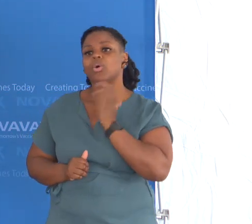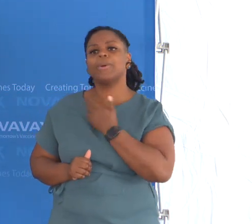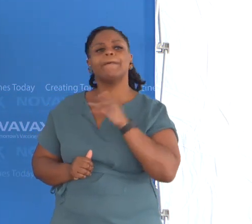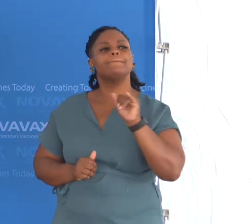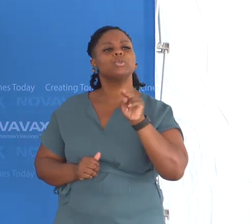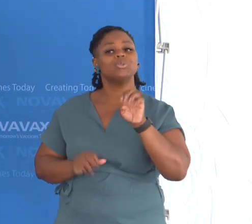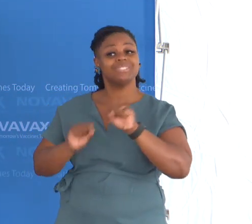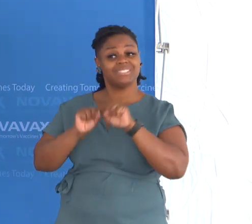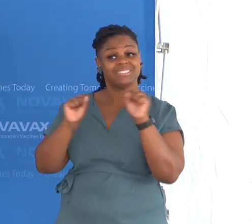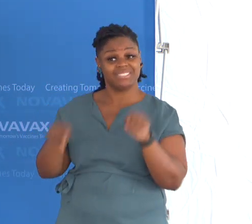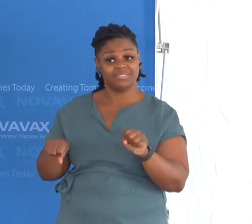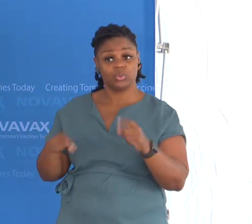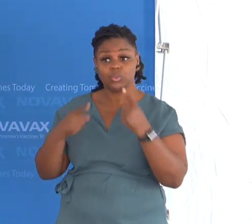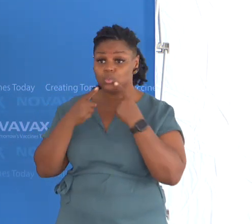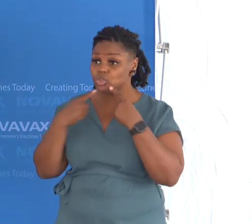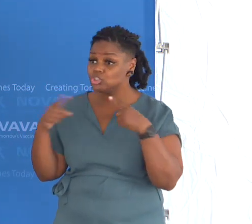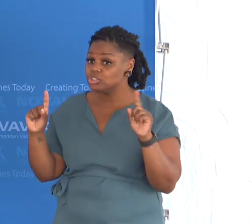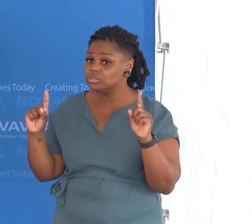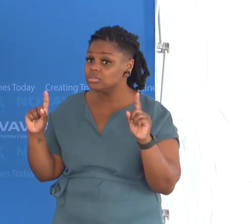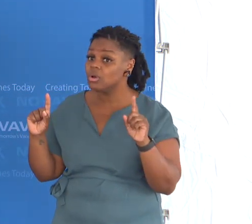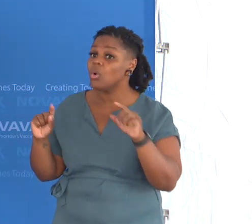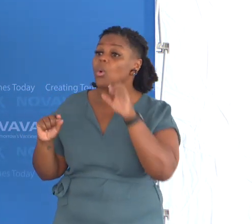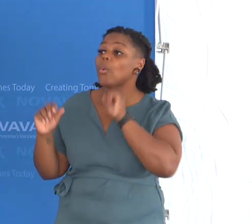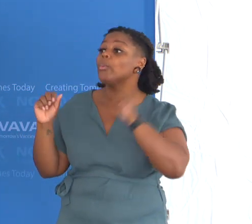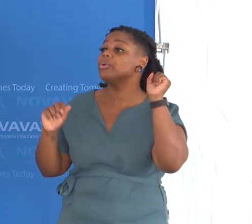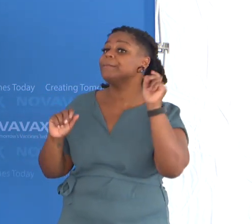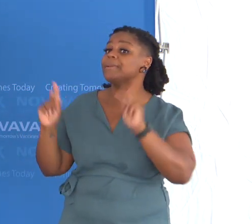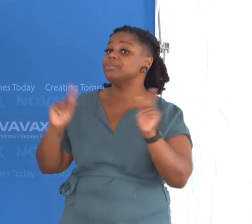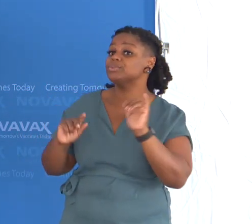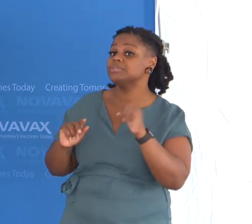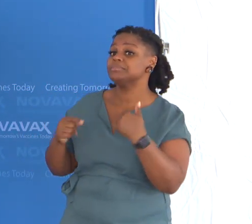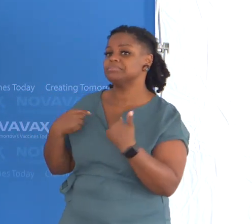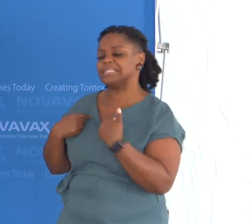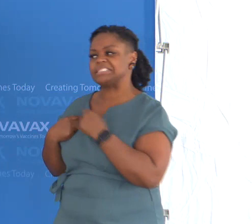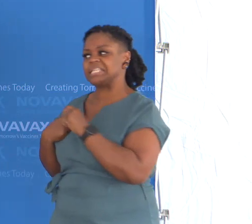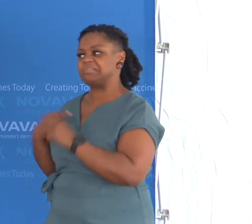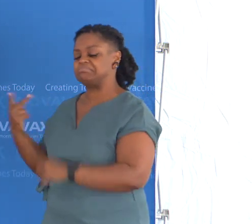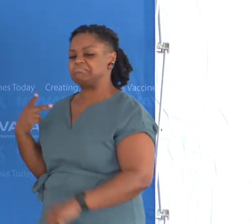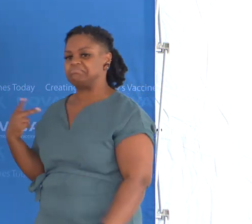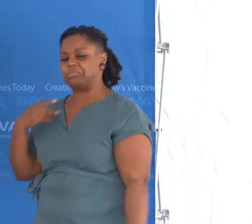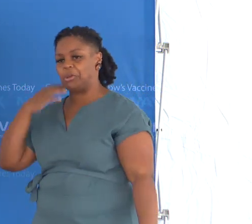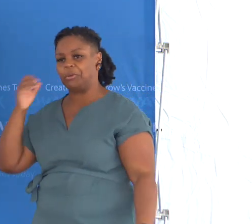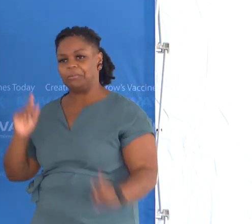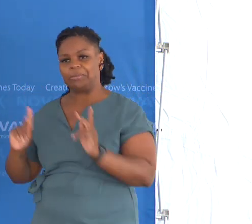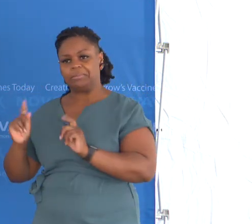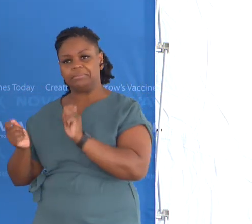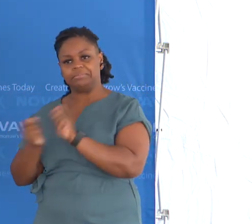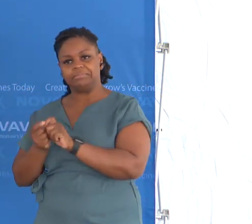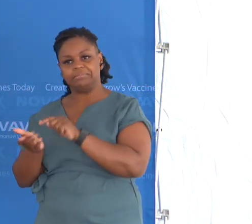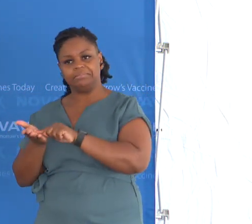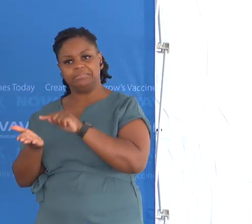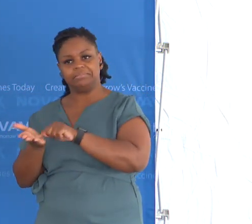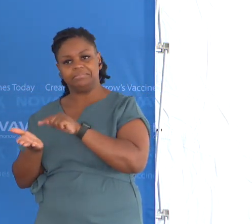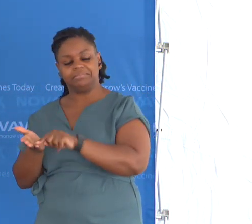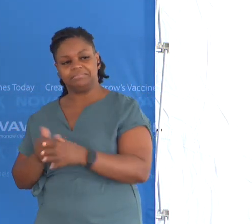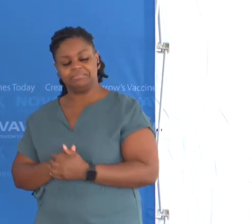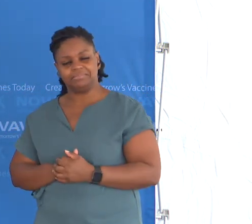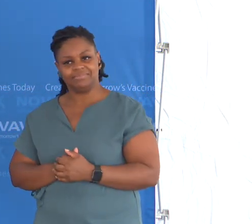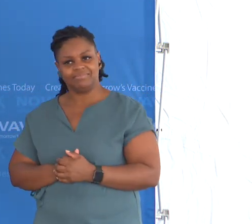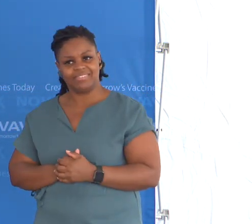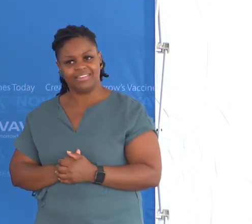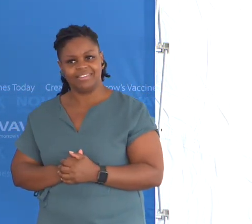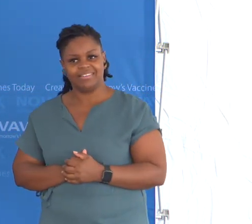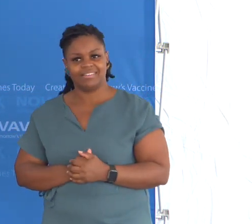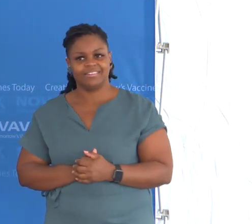I, in that trial, were, also highlighted in the recruitment of the trial. Your South Africa site team. Sorry? Your